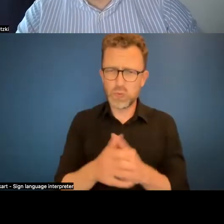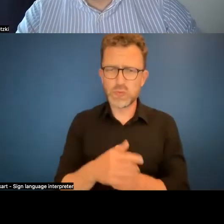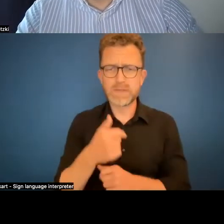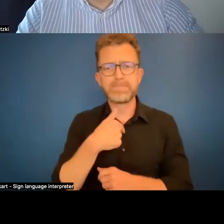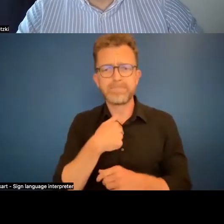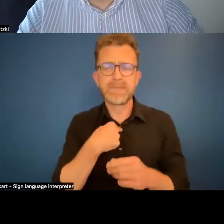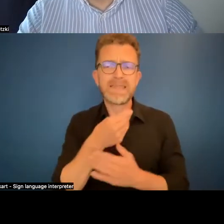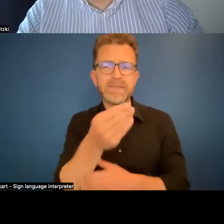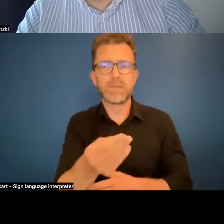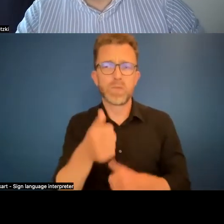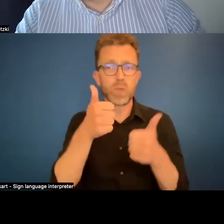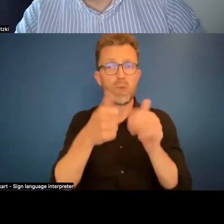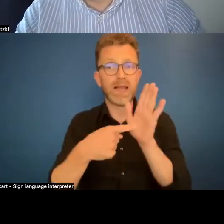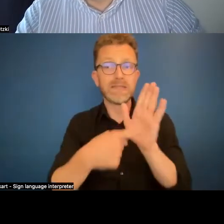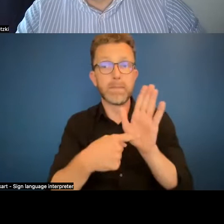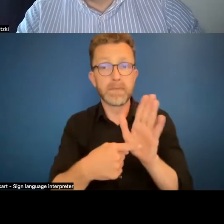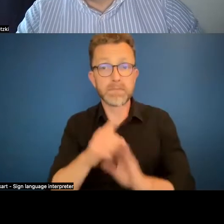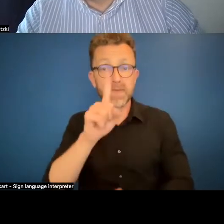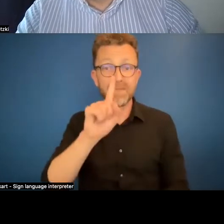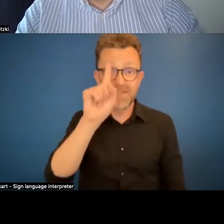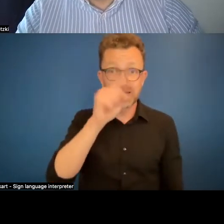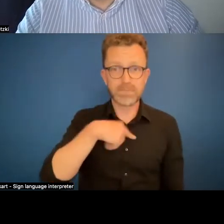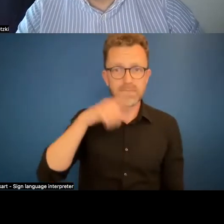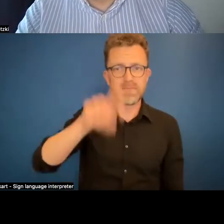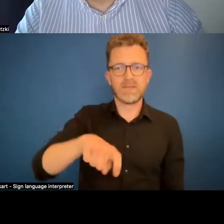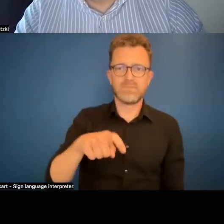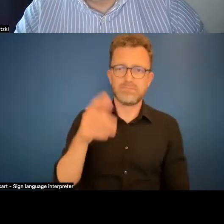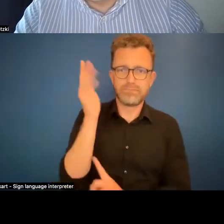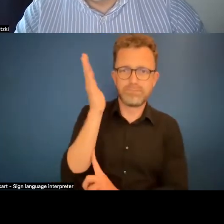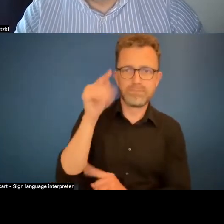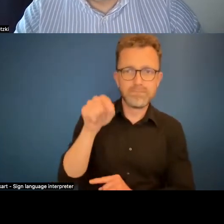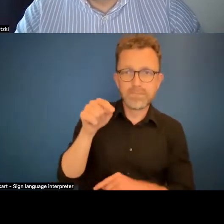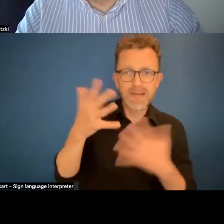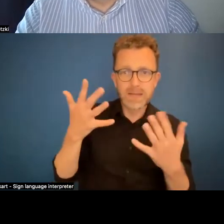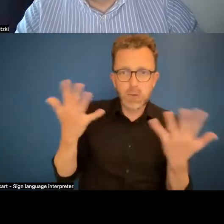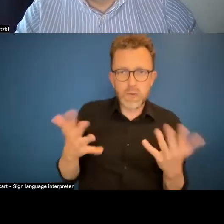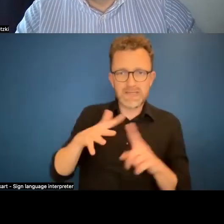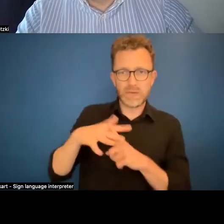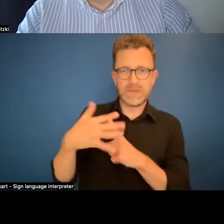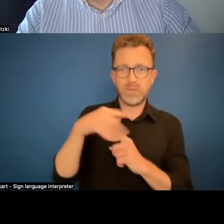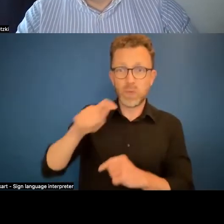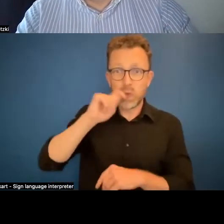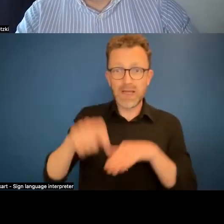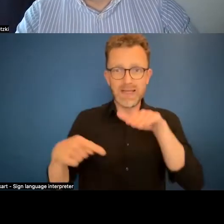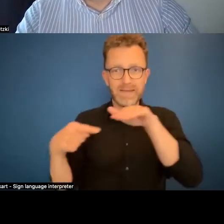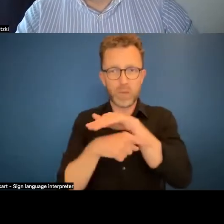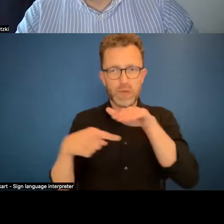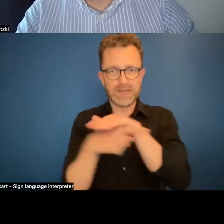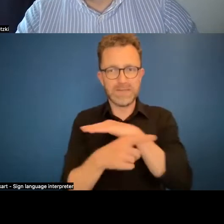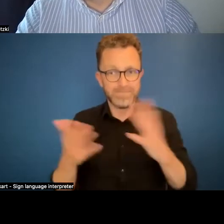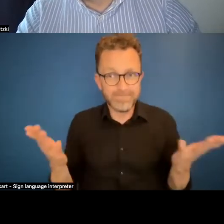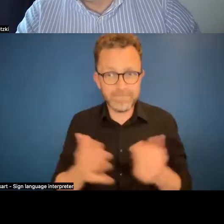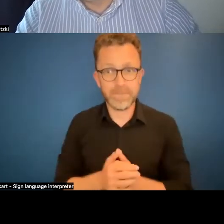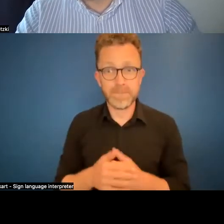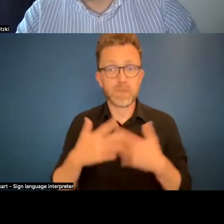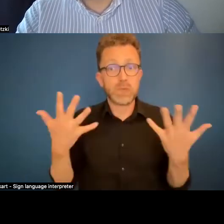mental illnesses but also physical disabilities. I mean, how to transport them through the border when there were long